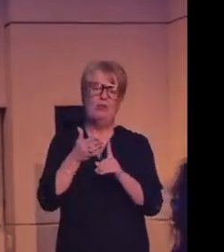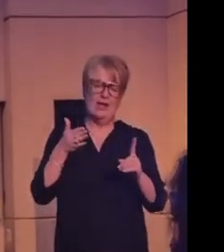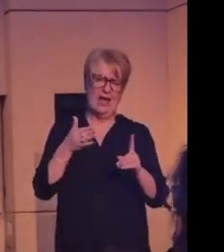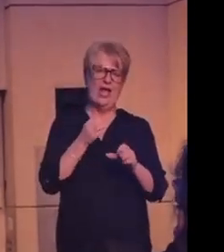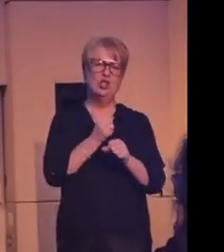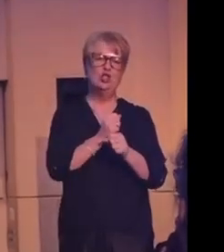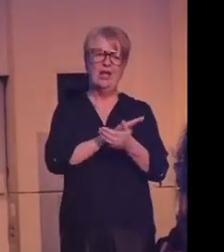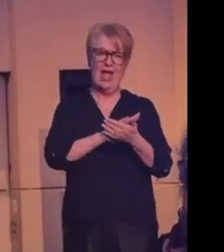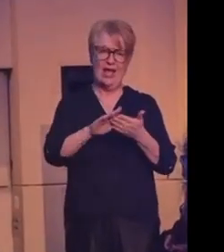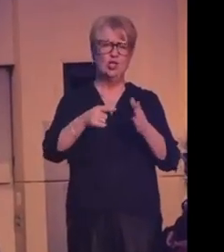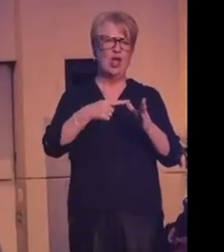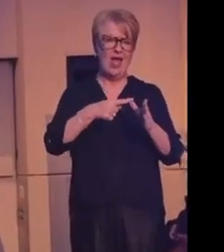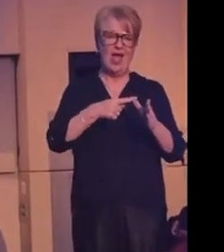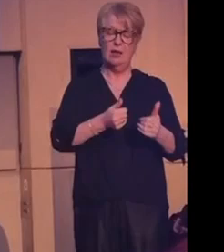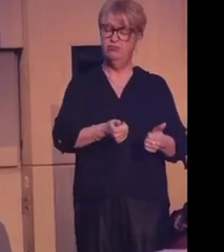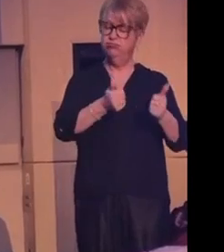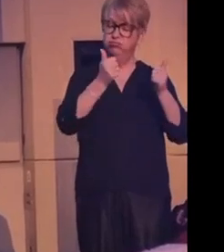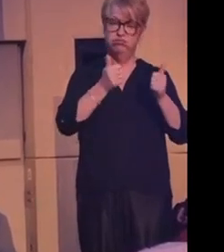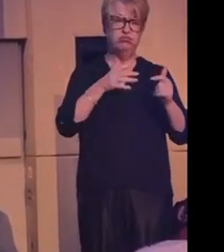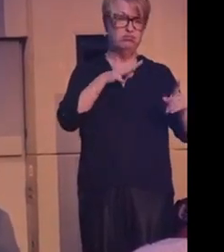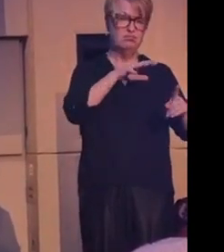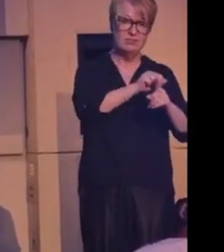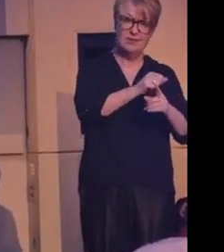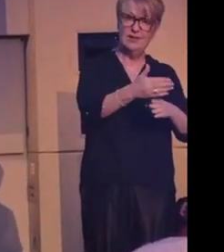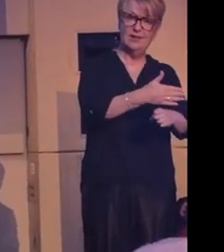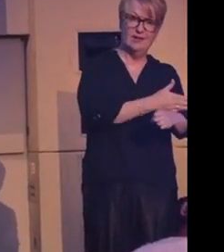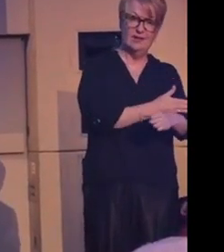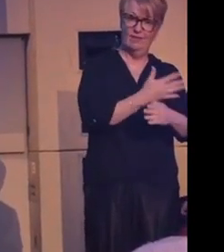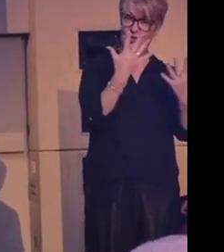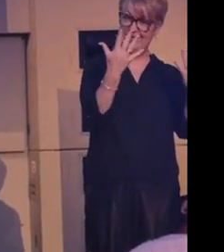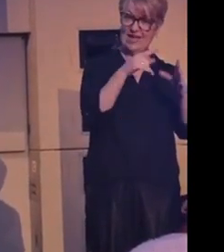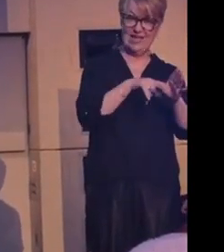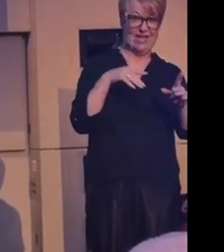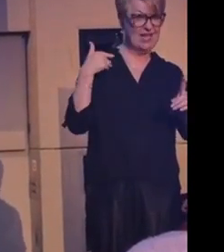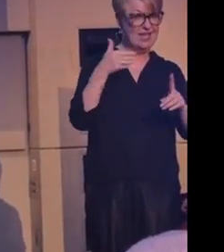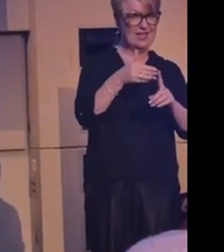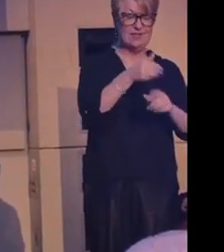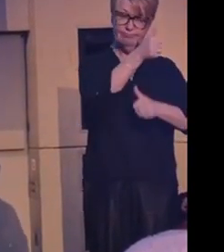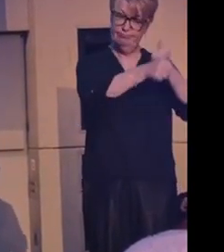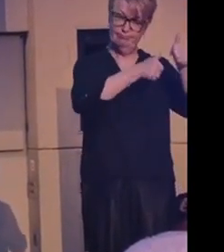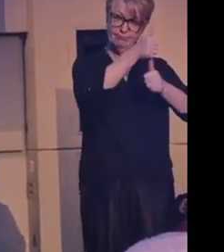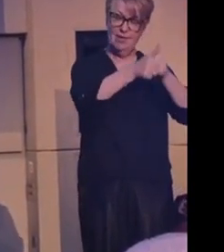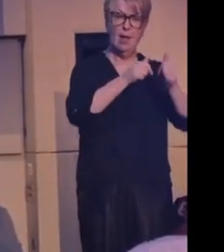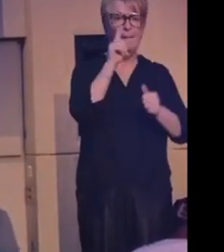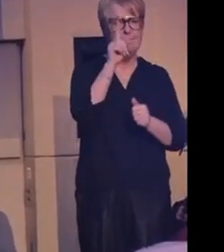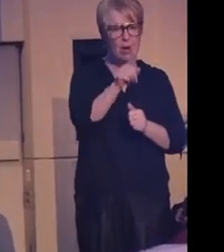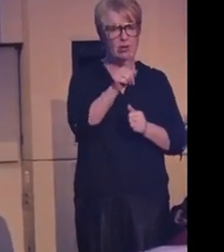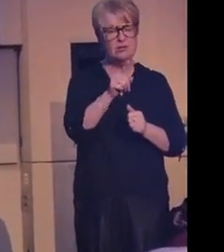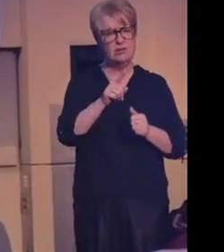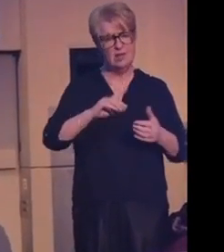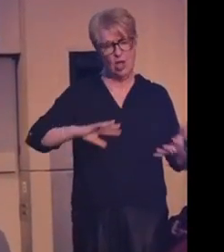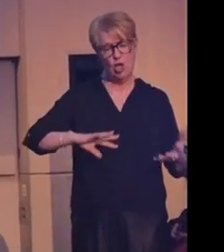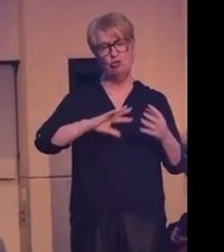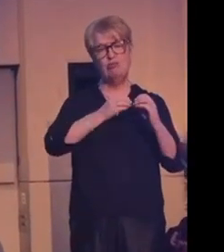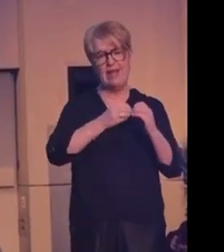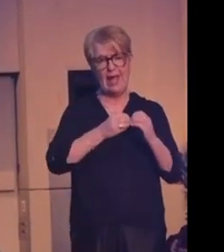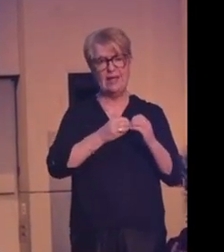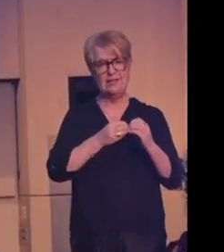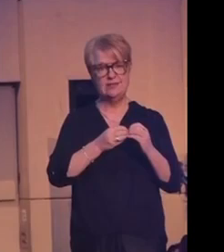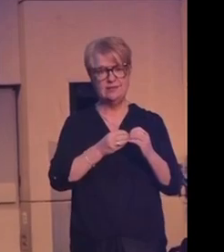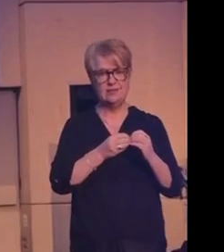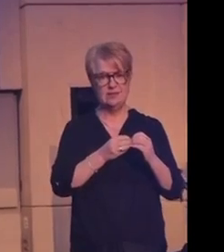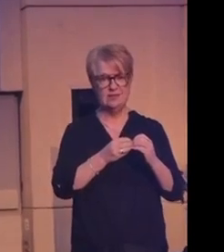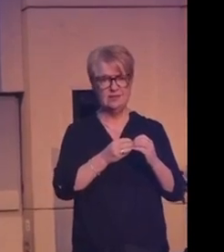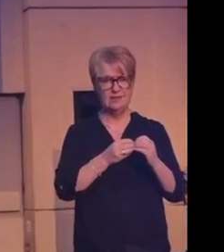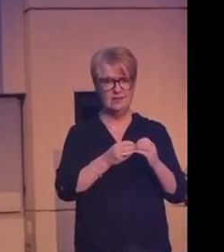in detection, prevention and intervention over the past 10 years. And we need to be looking at creating a tailor-made,